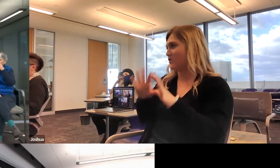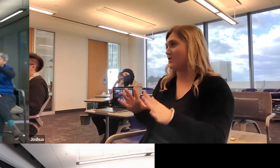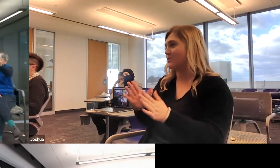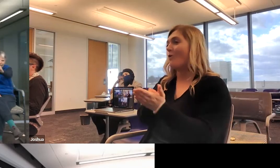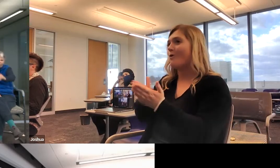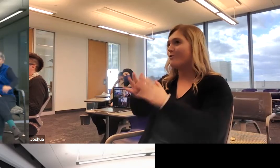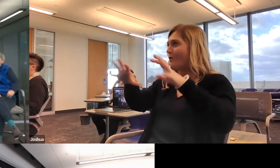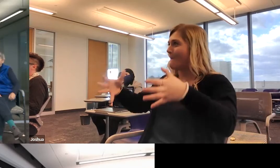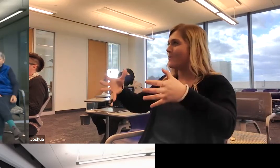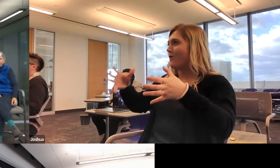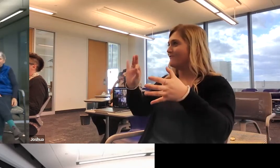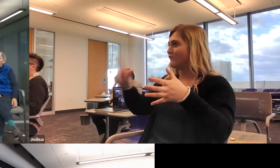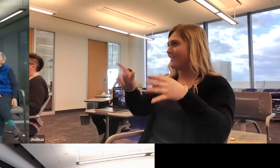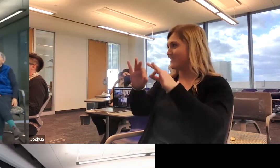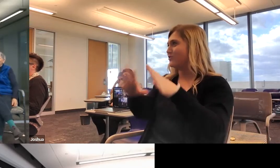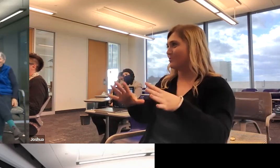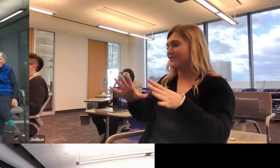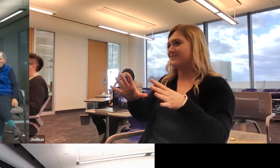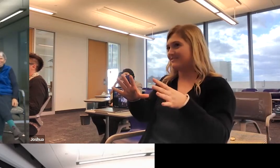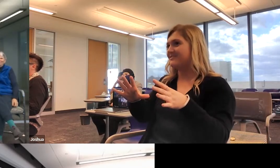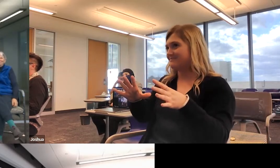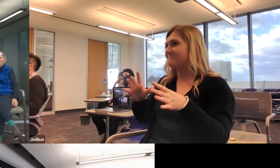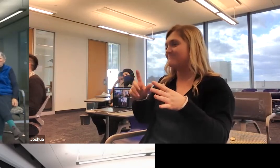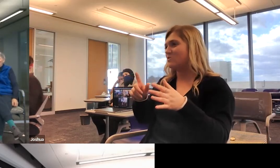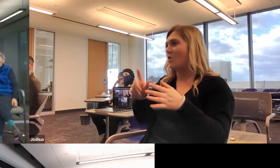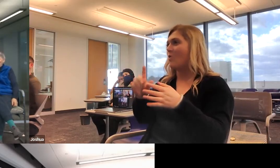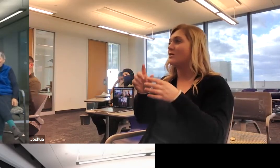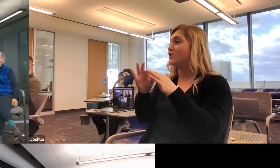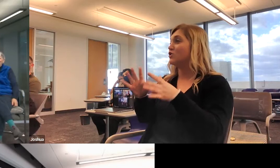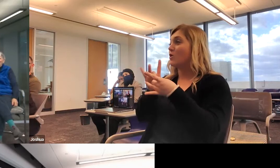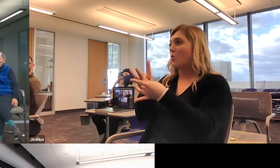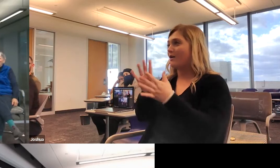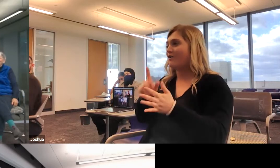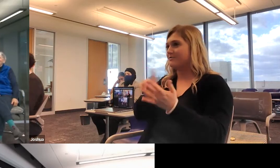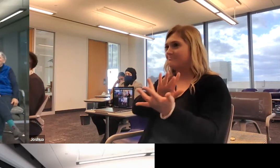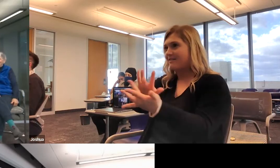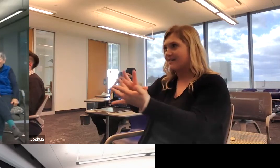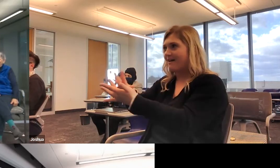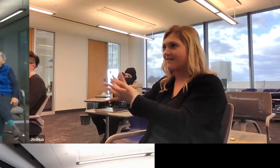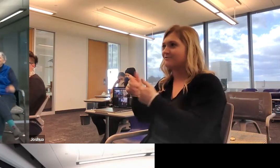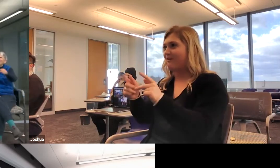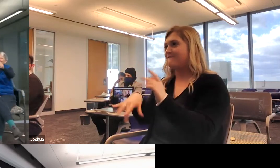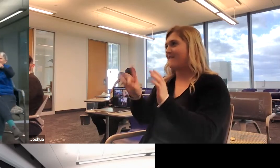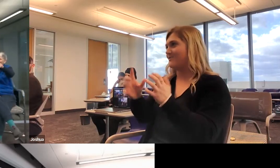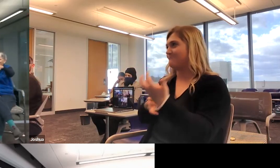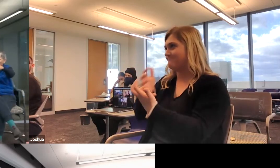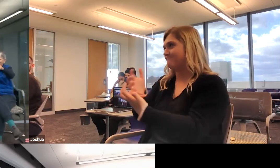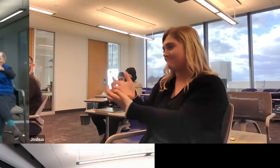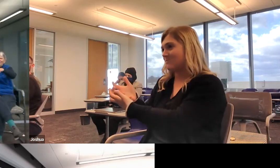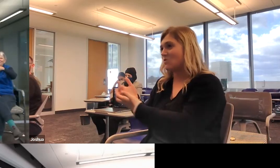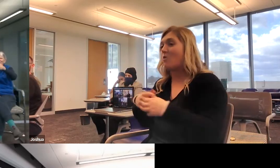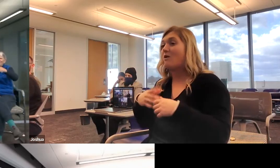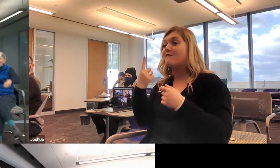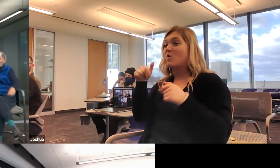a pool of interpreters that the interpreter coordinator reaches out to. And I think that's especially